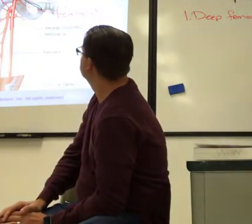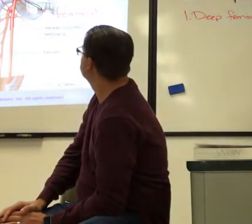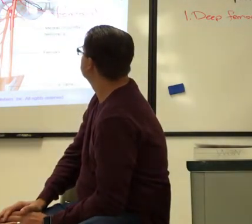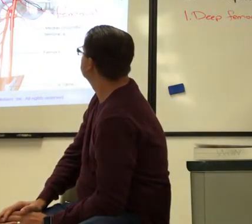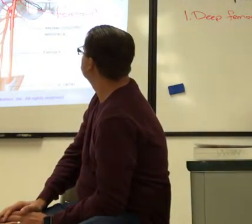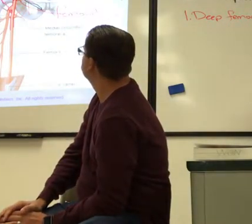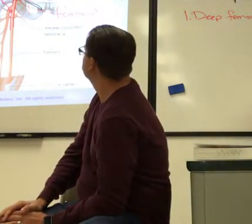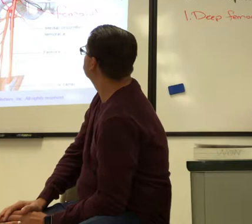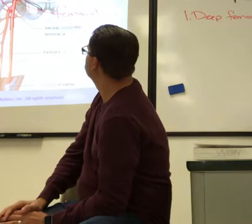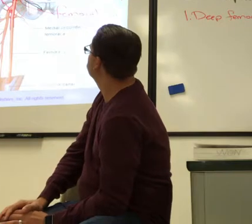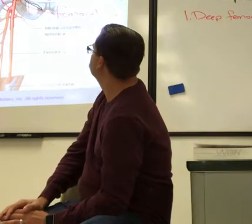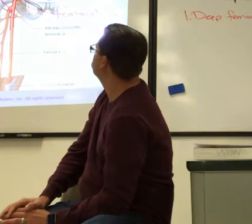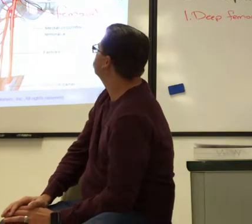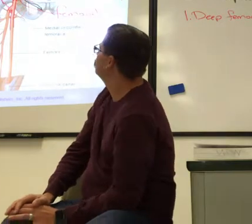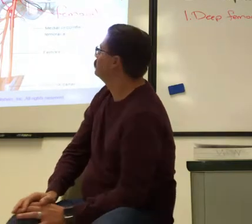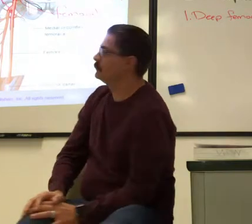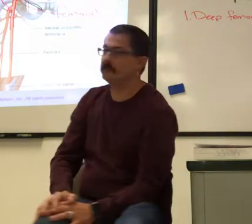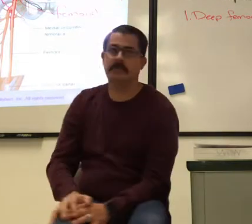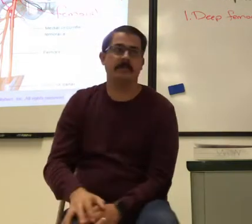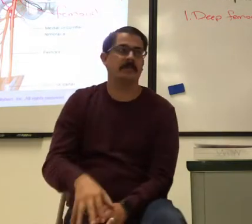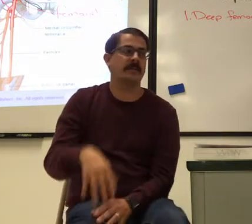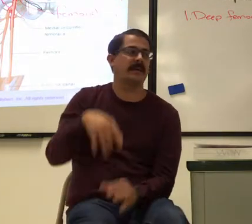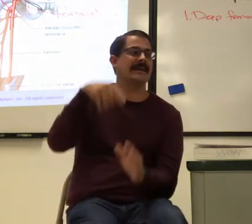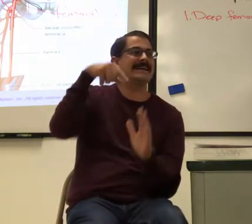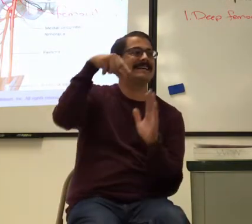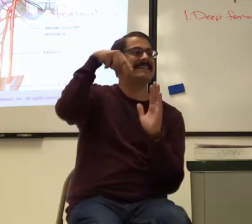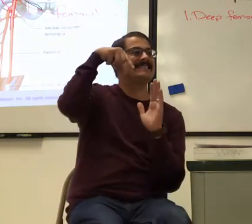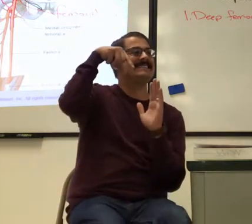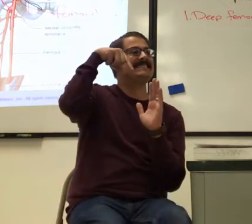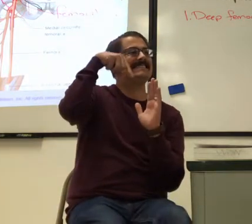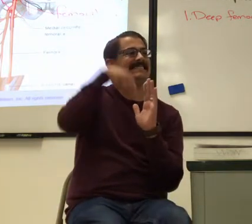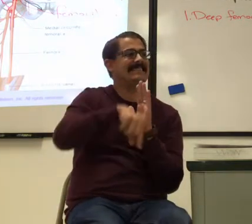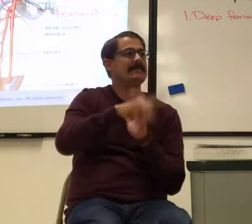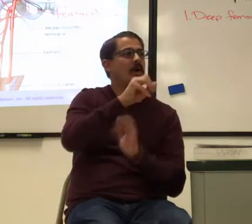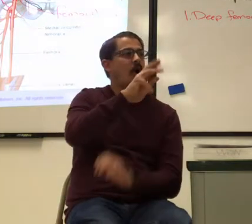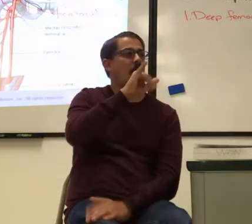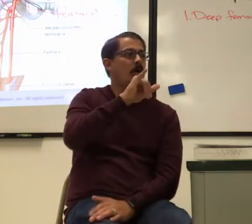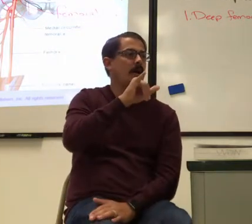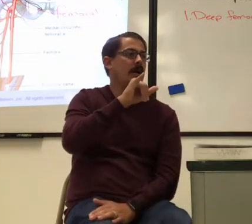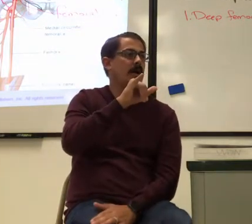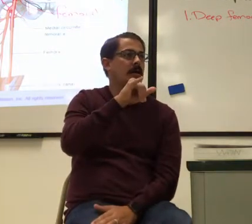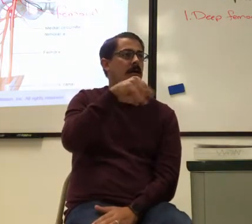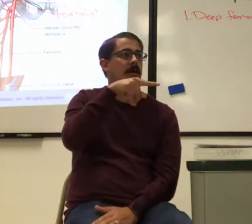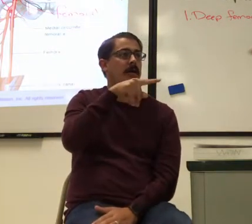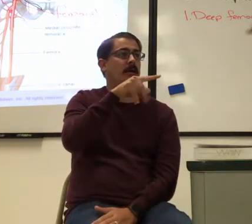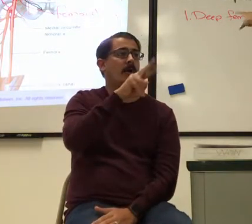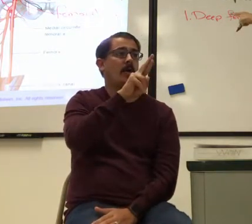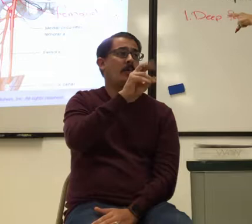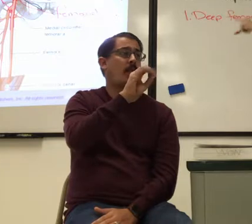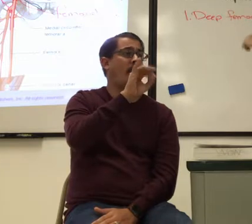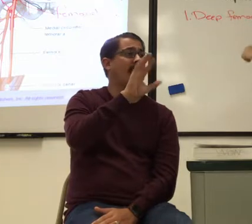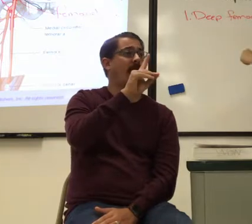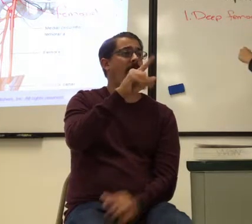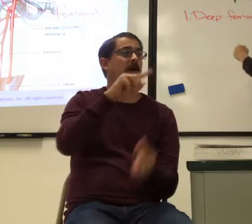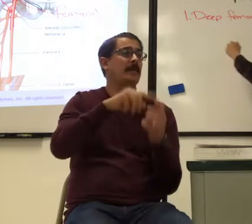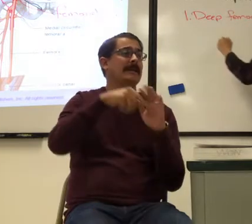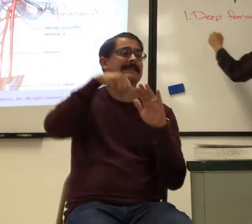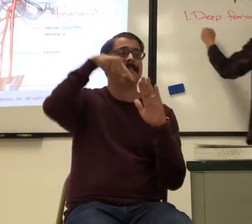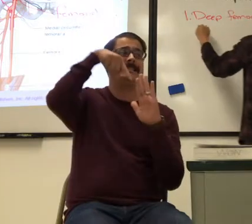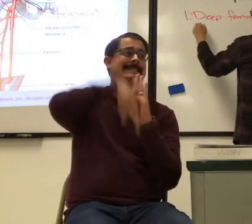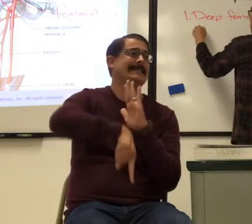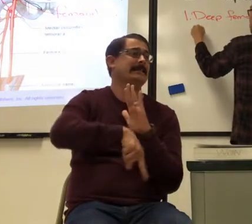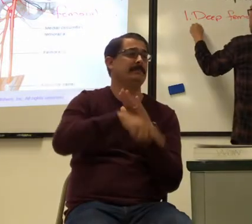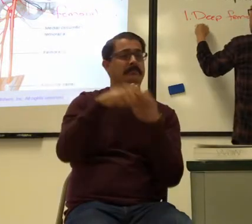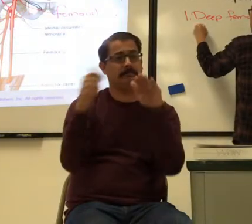The deep artery, also called profunda femoris, because to be profound is to be deep. So profound means the same thing. That's what it's labeled on